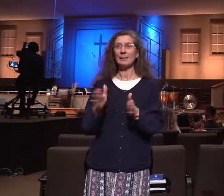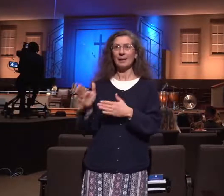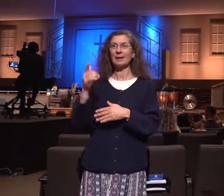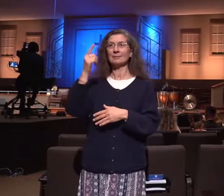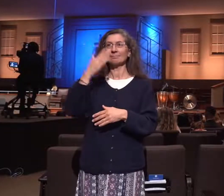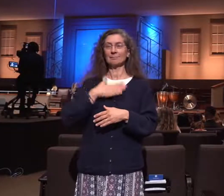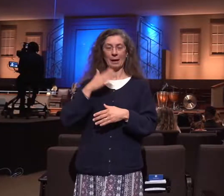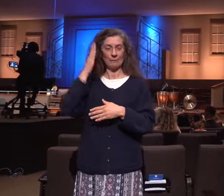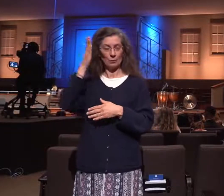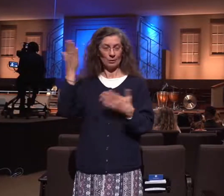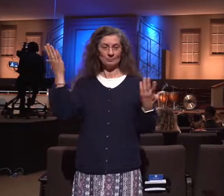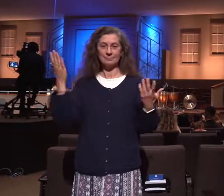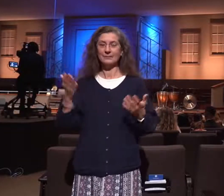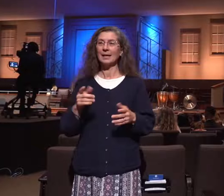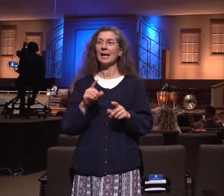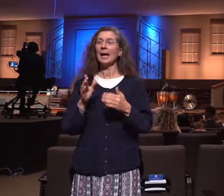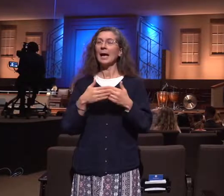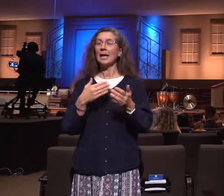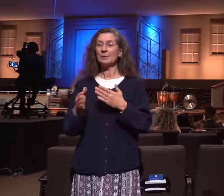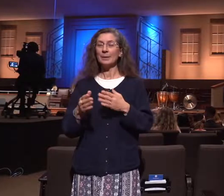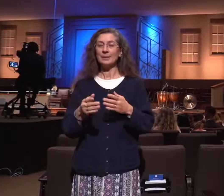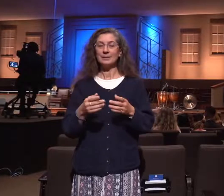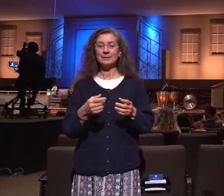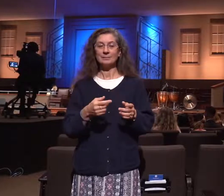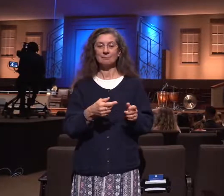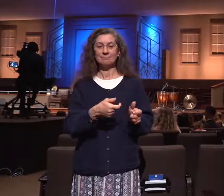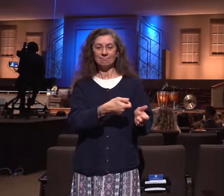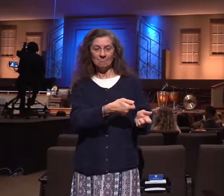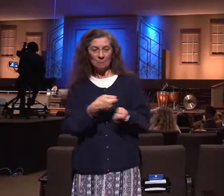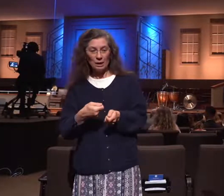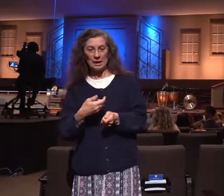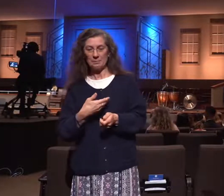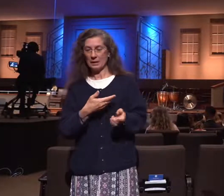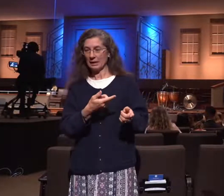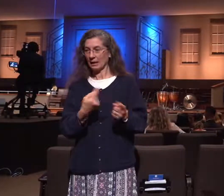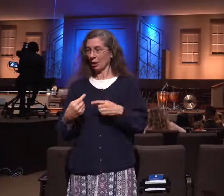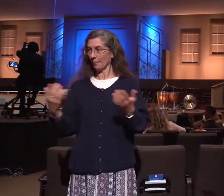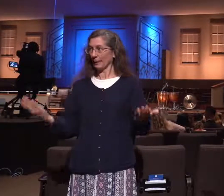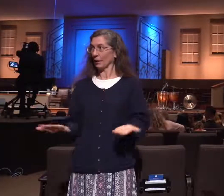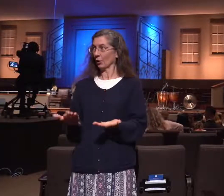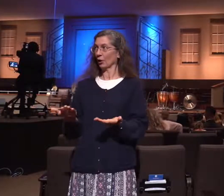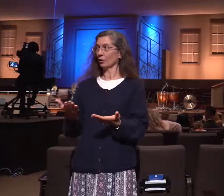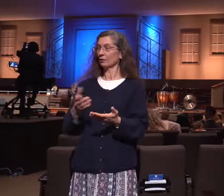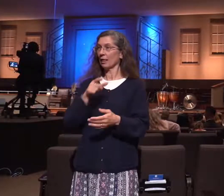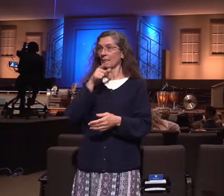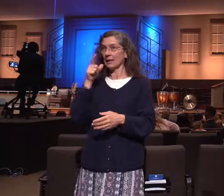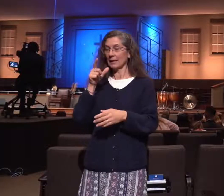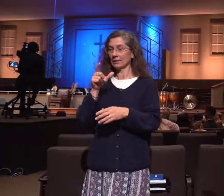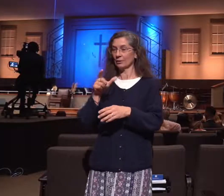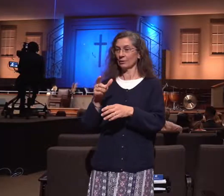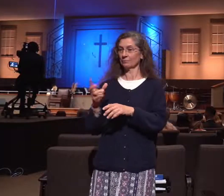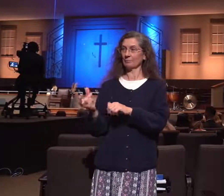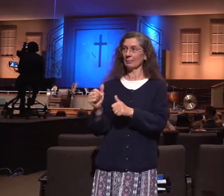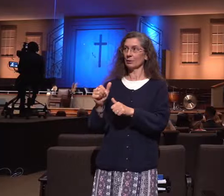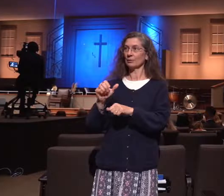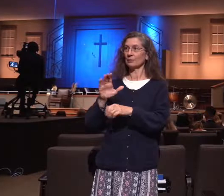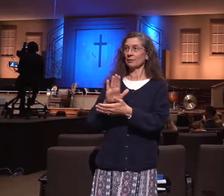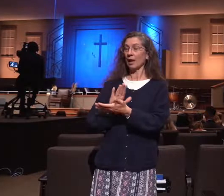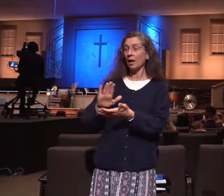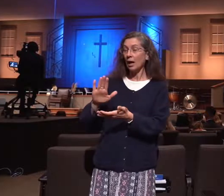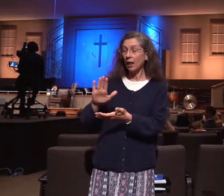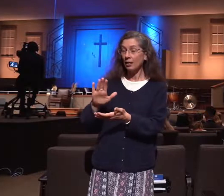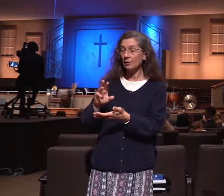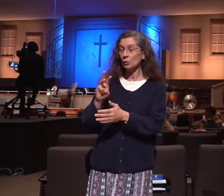and so they persuaded me that I should come out here and teach missions